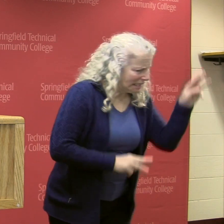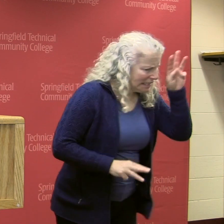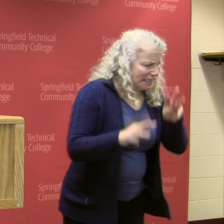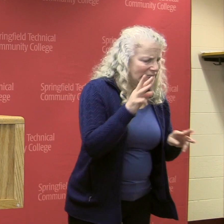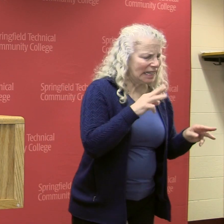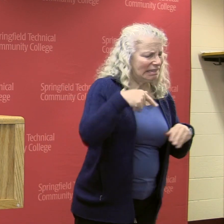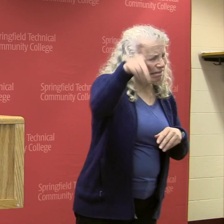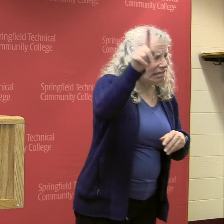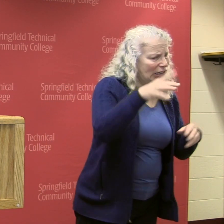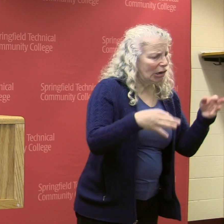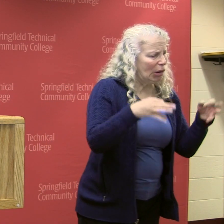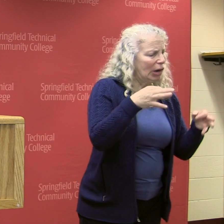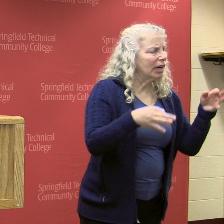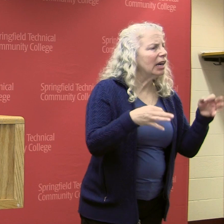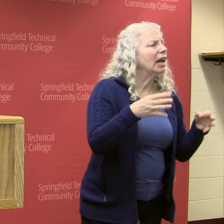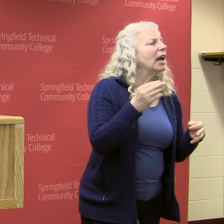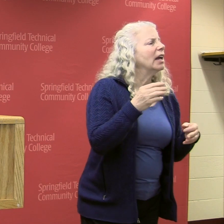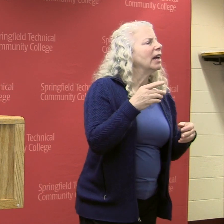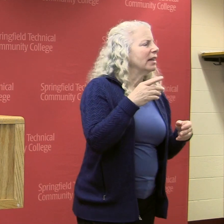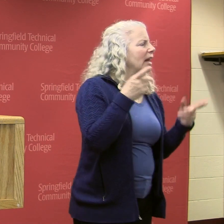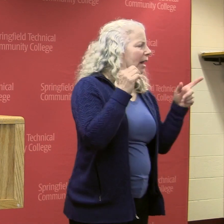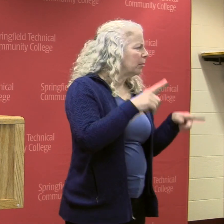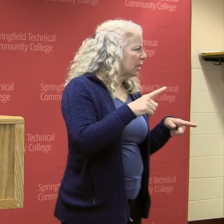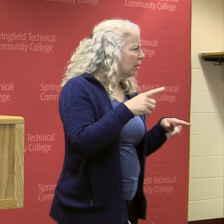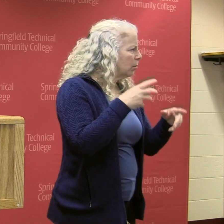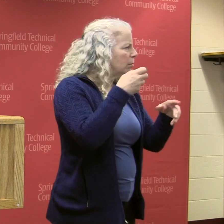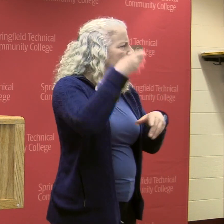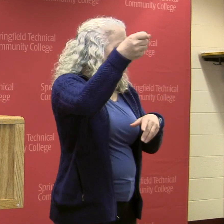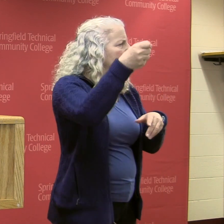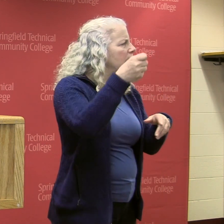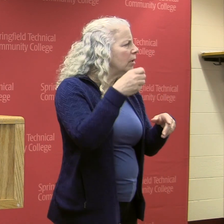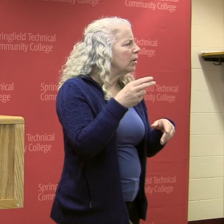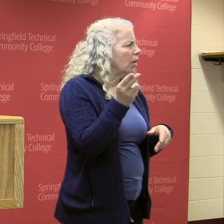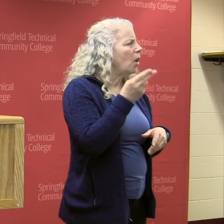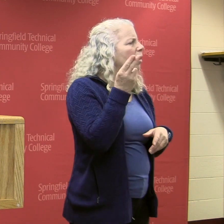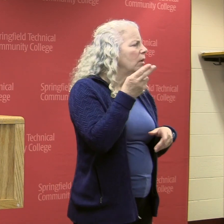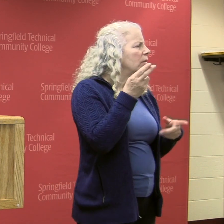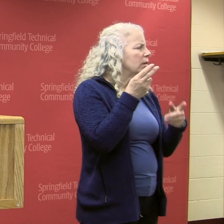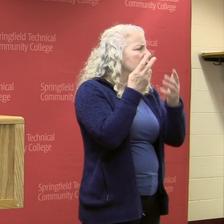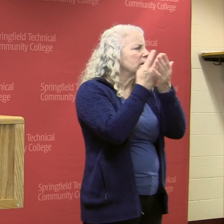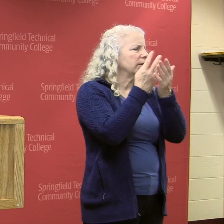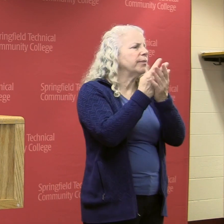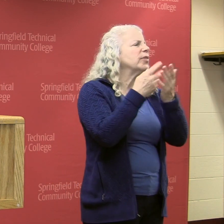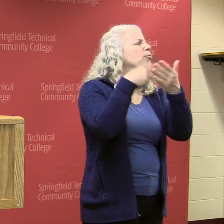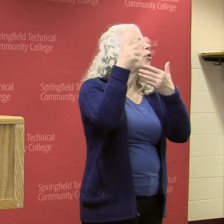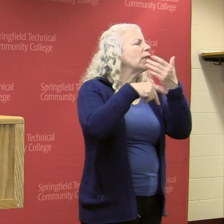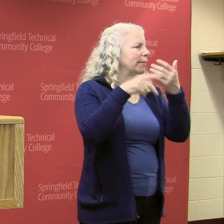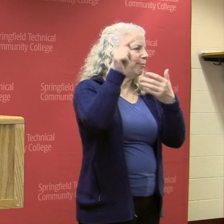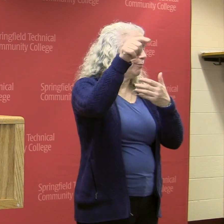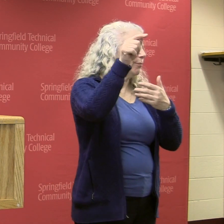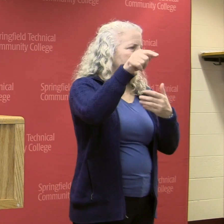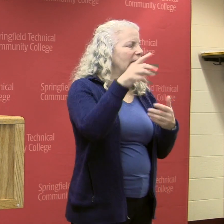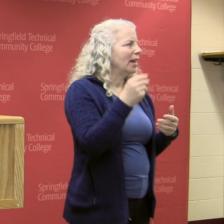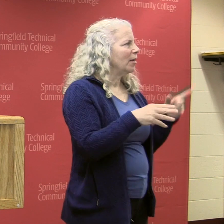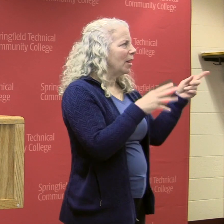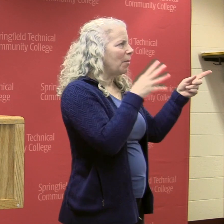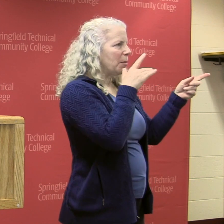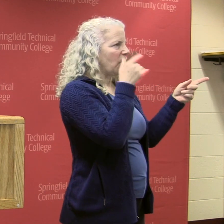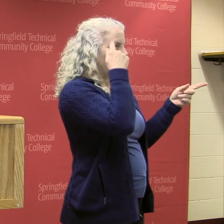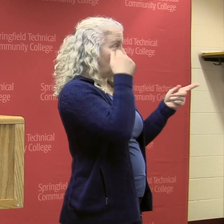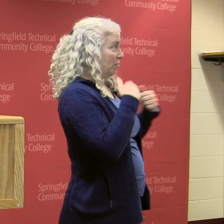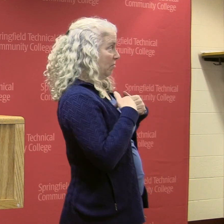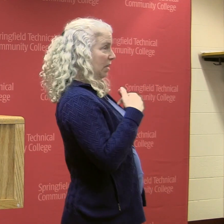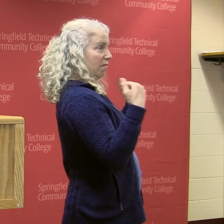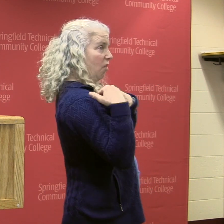to court and they put me in a program called Holy Star. My mom ended up having open heart surgery, and of course I thought it was my fault.